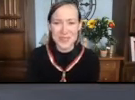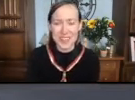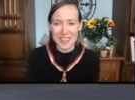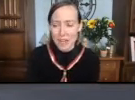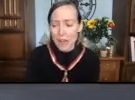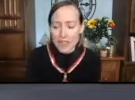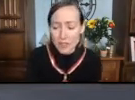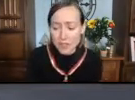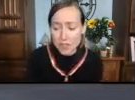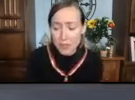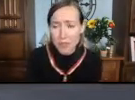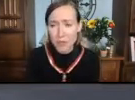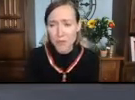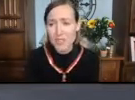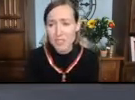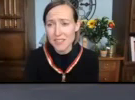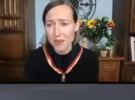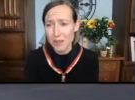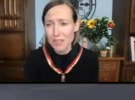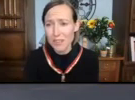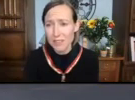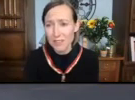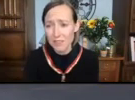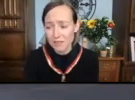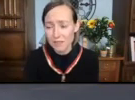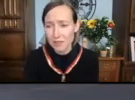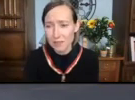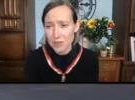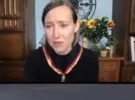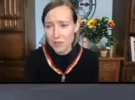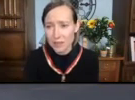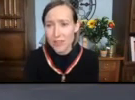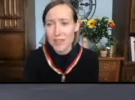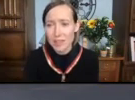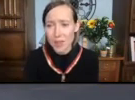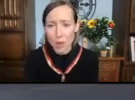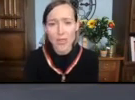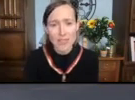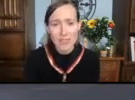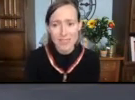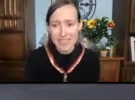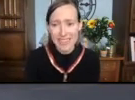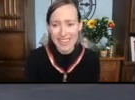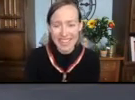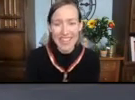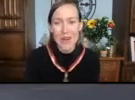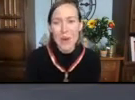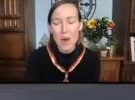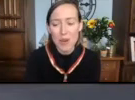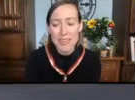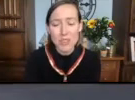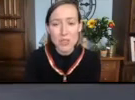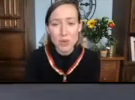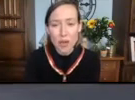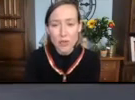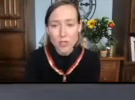for that. I need to finish by 4:15. Is that correct? Yes, you do. Thank you. Okay. Yeah. All